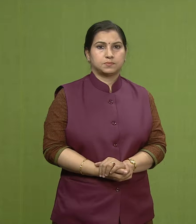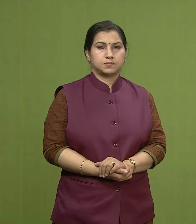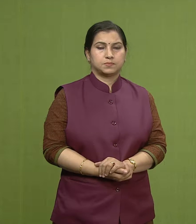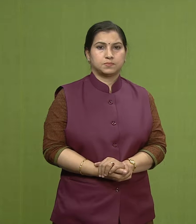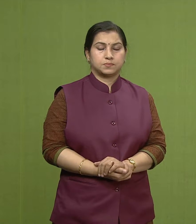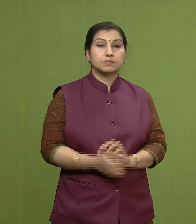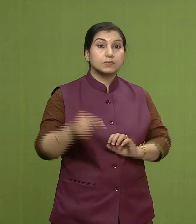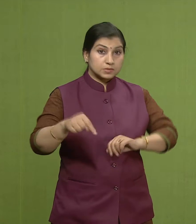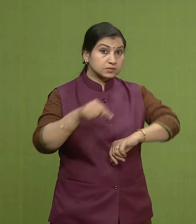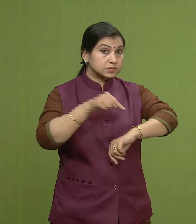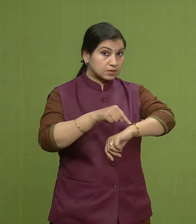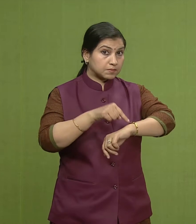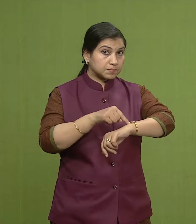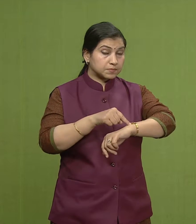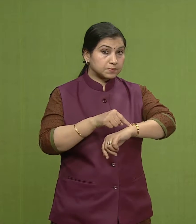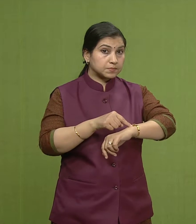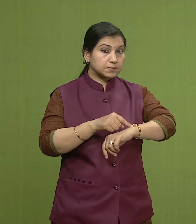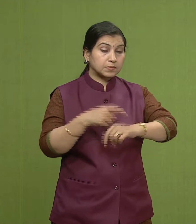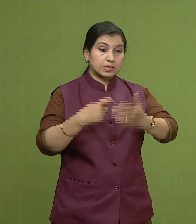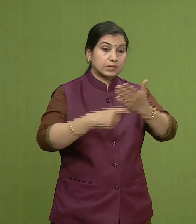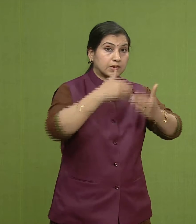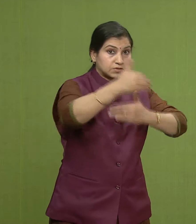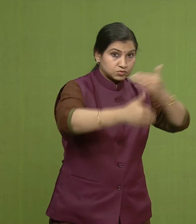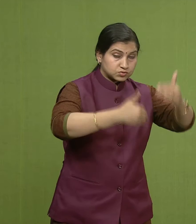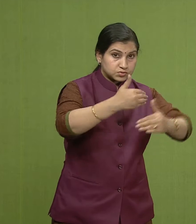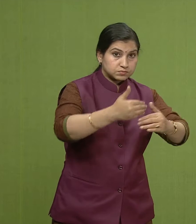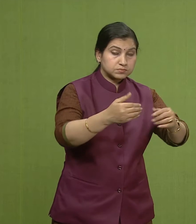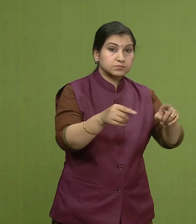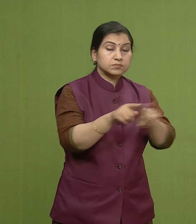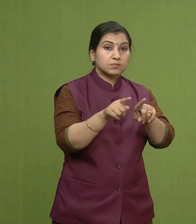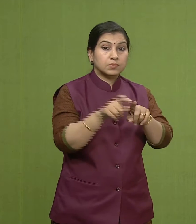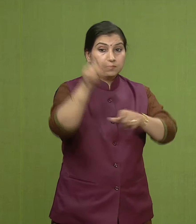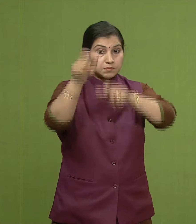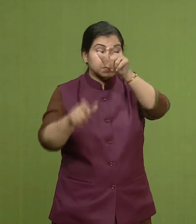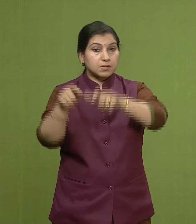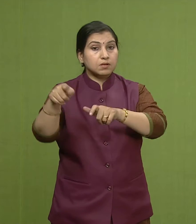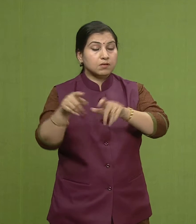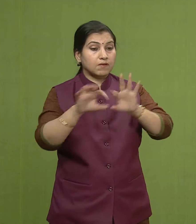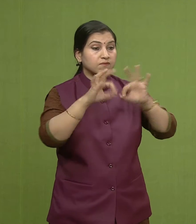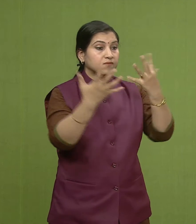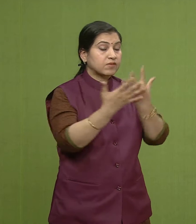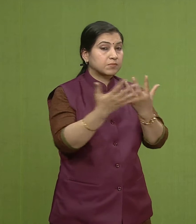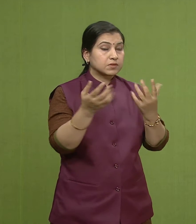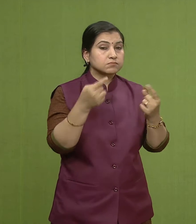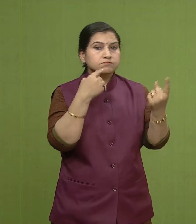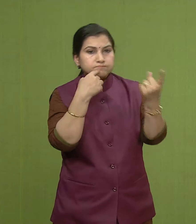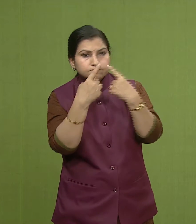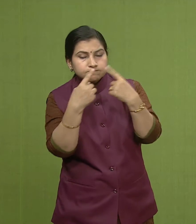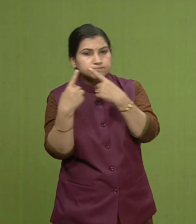During this period, the relationship adolescents share with their family and peers go through a